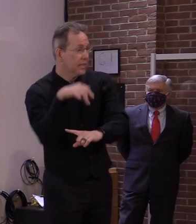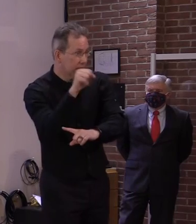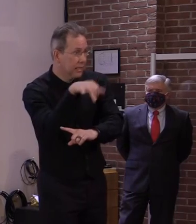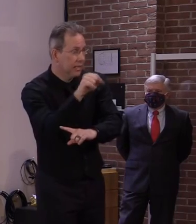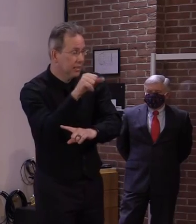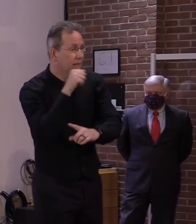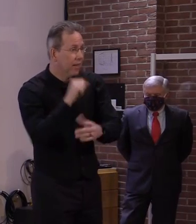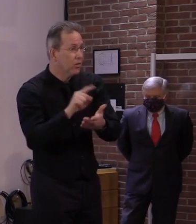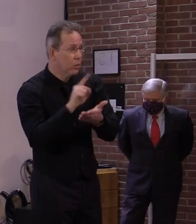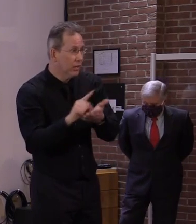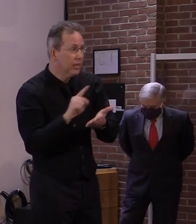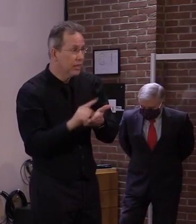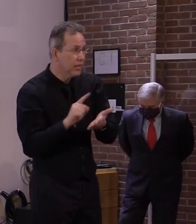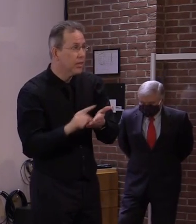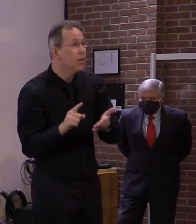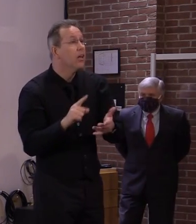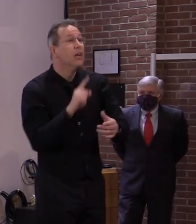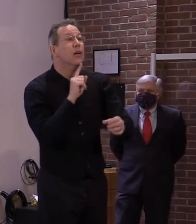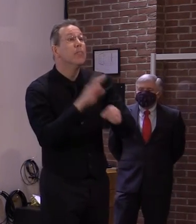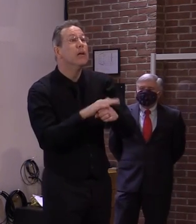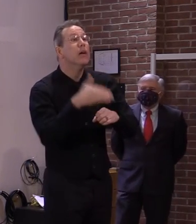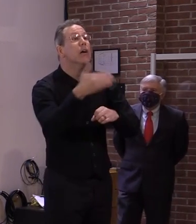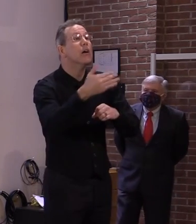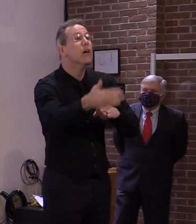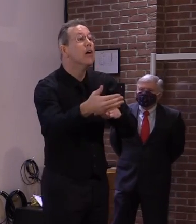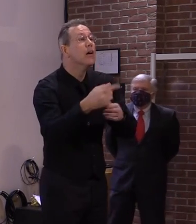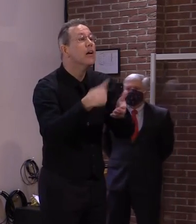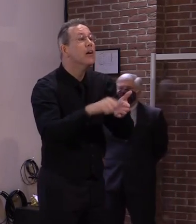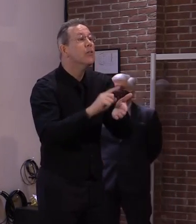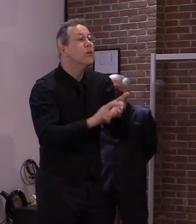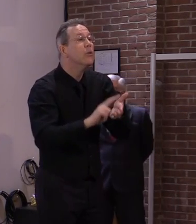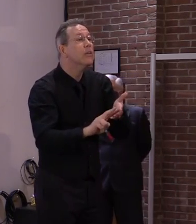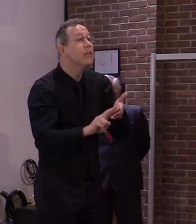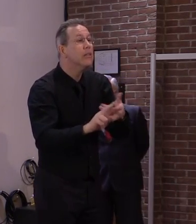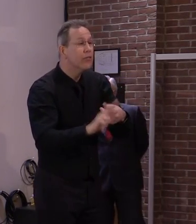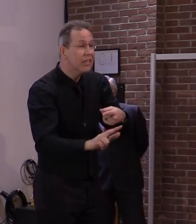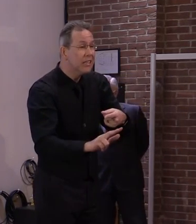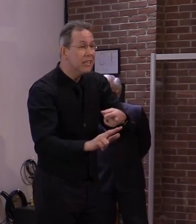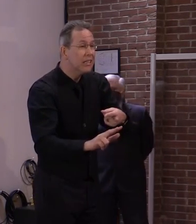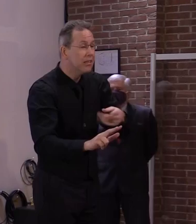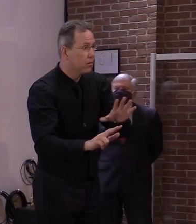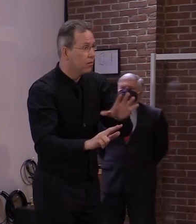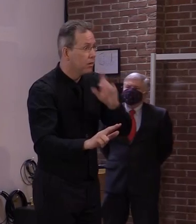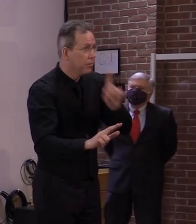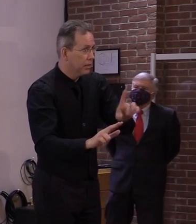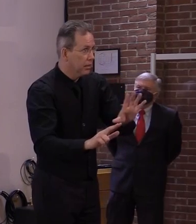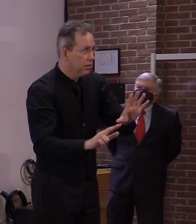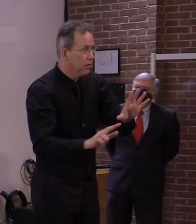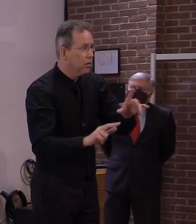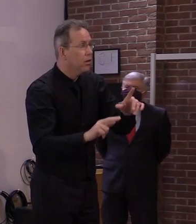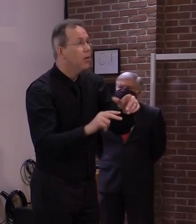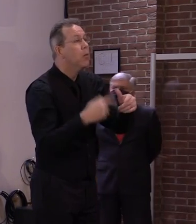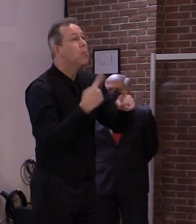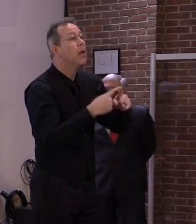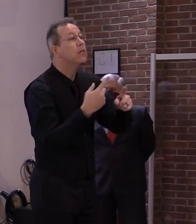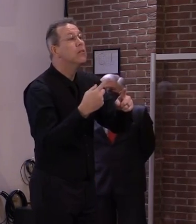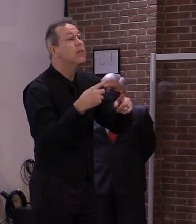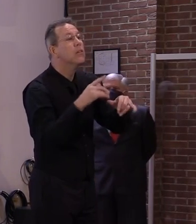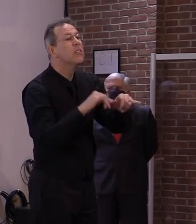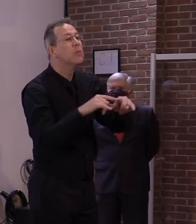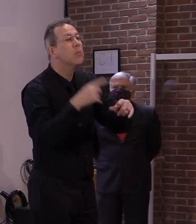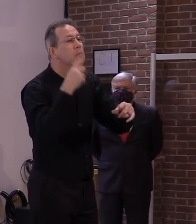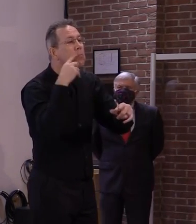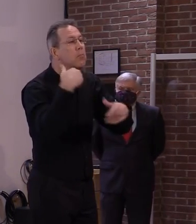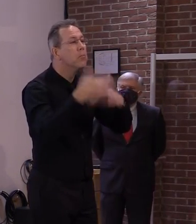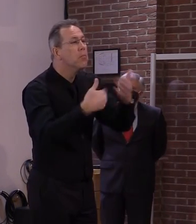as a minimum. That's what we'll get. Now, and keep in mind, on top of that, they ship us doses of the second dose that's not